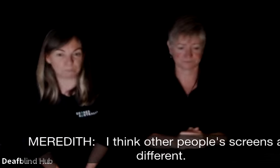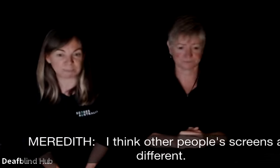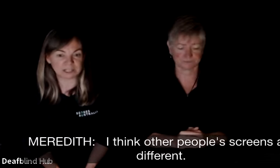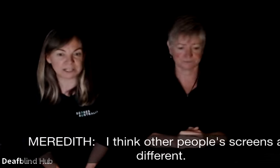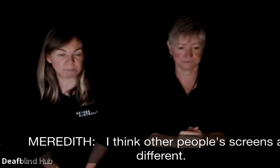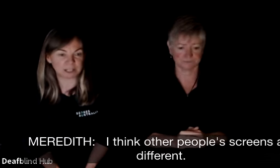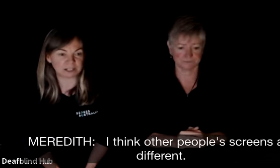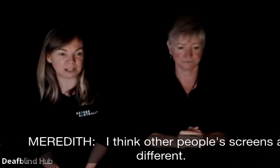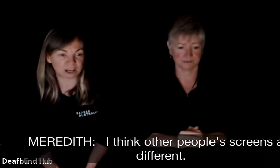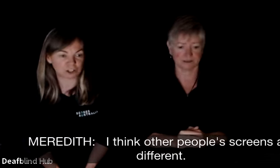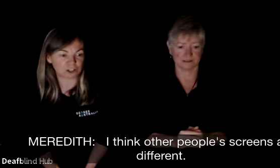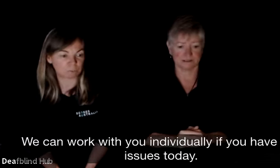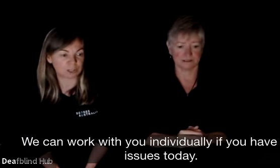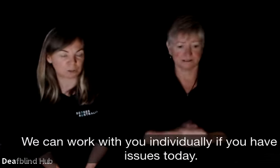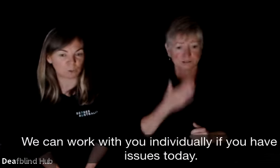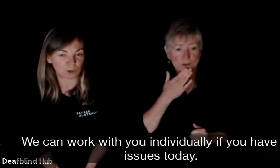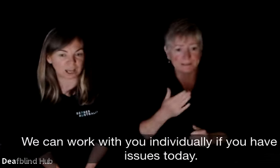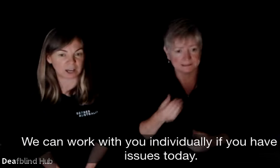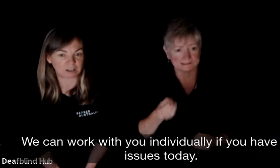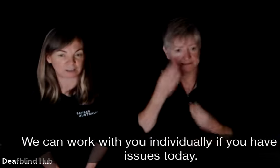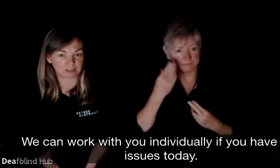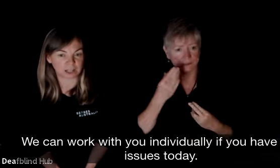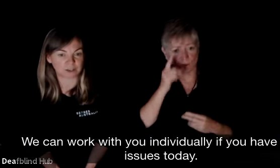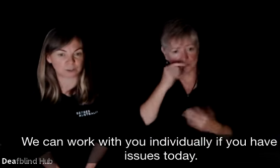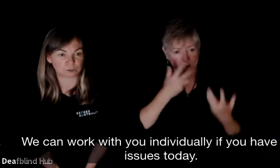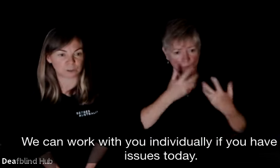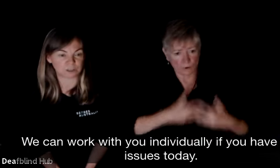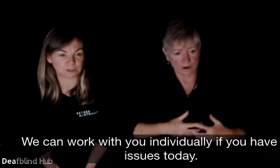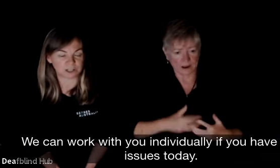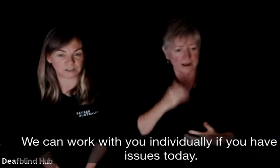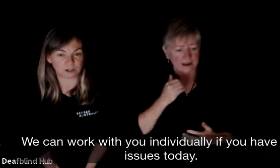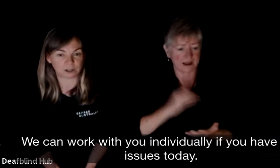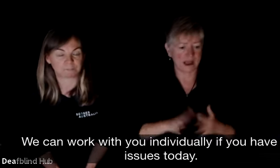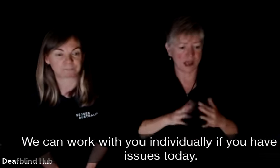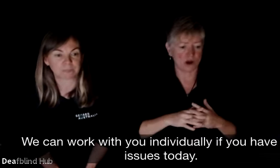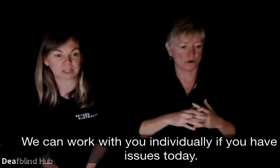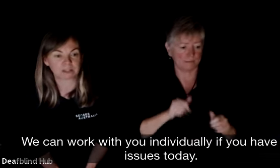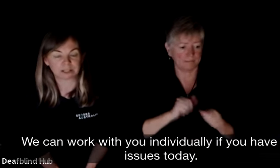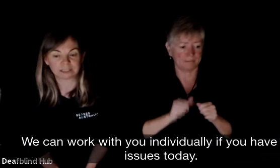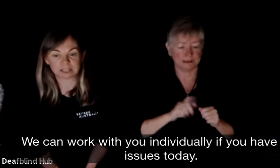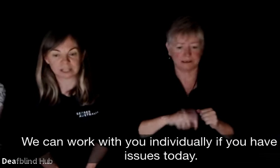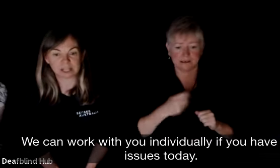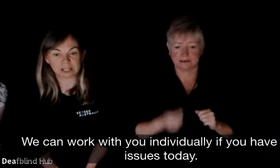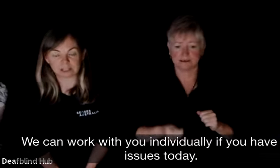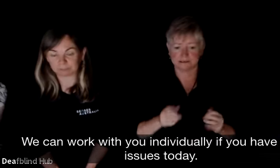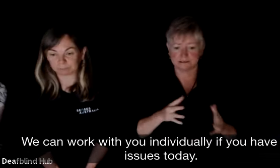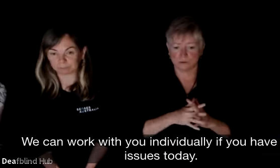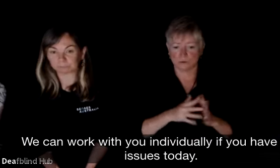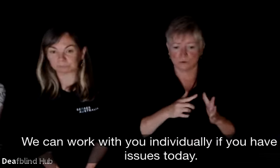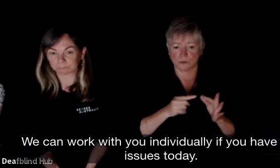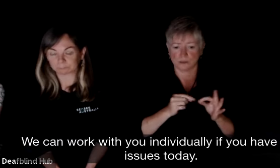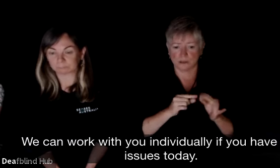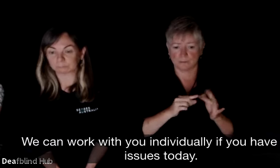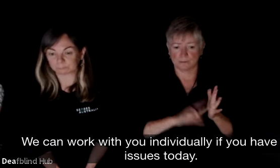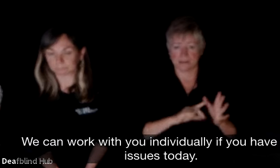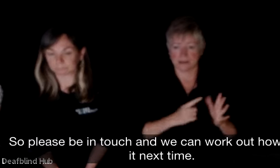So please be in touch and we can work out how to do it next time. There's a message